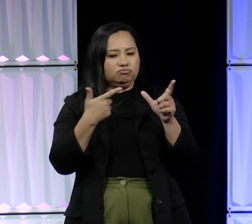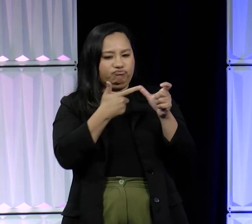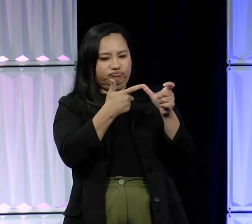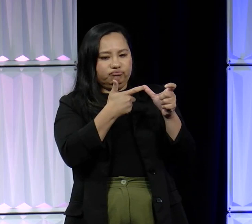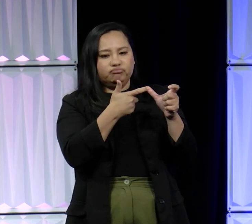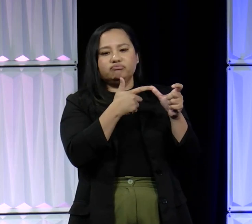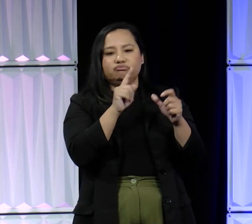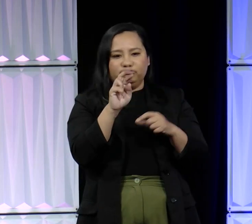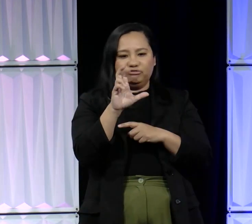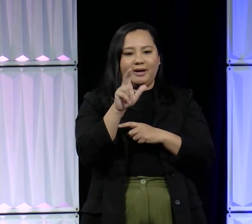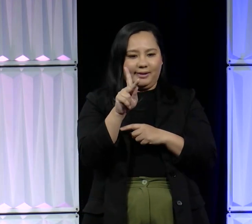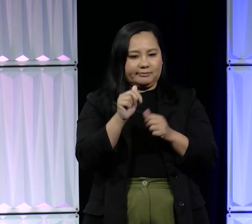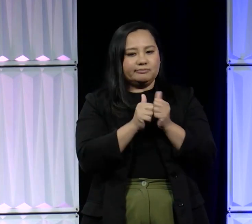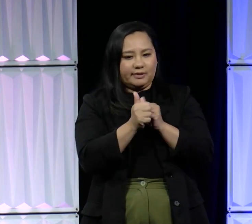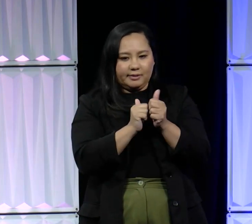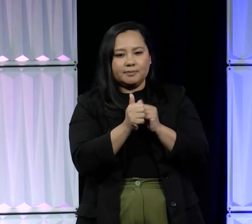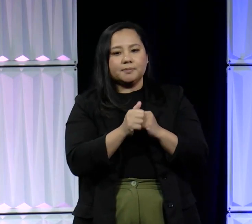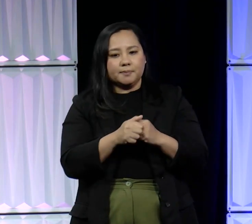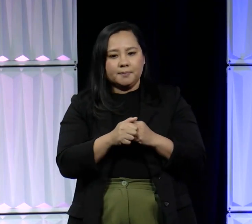because I was black that I was a sprinter.